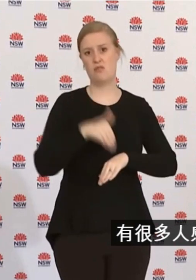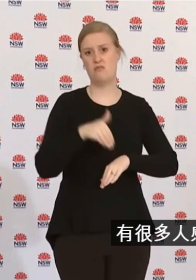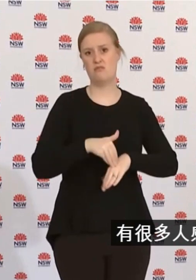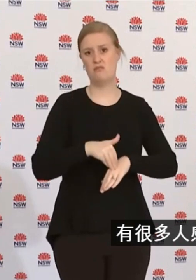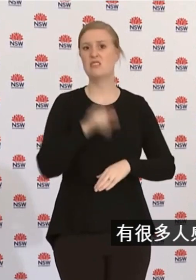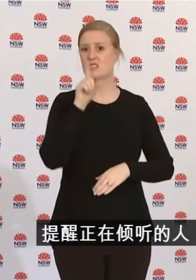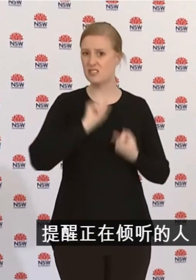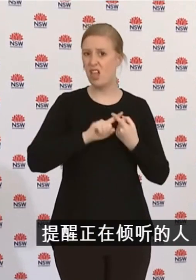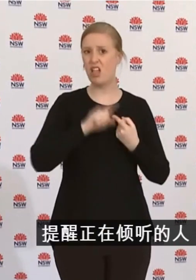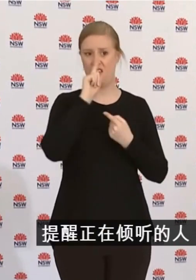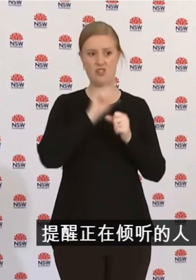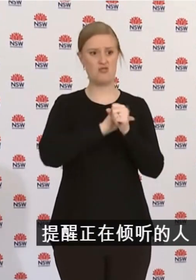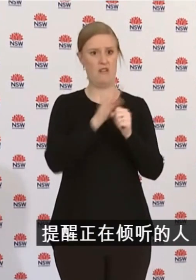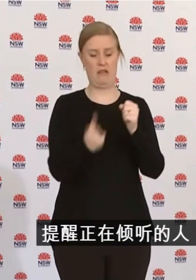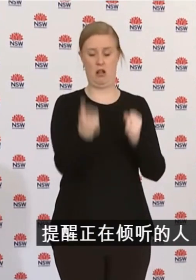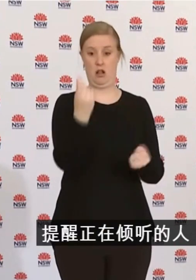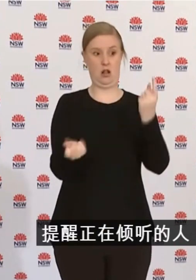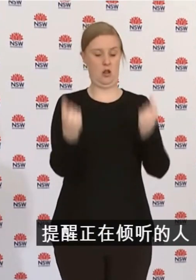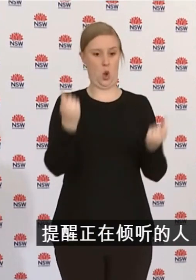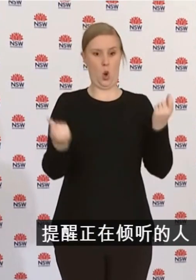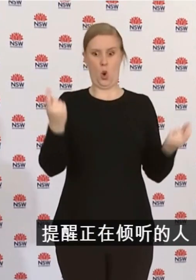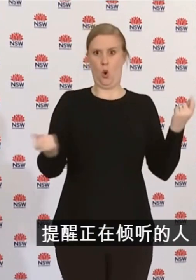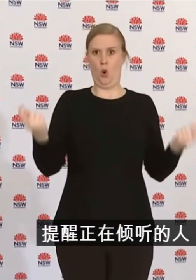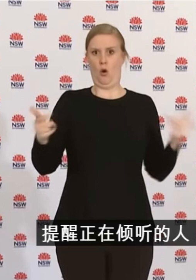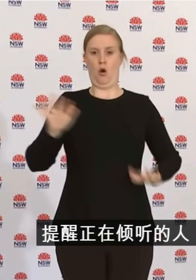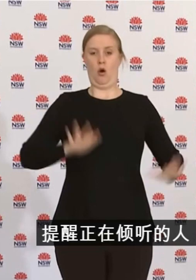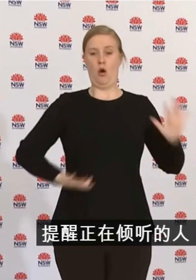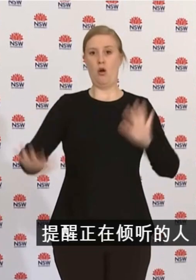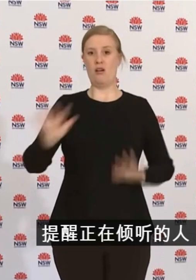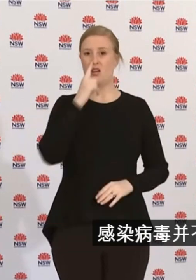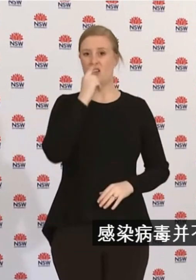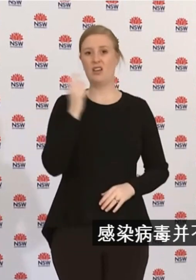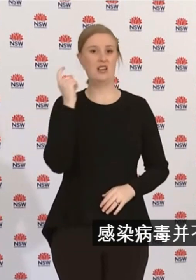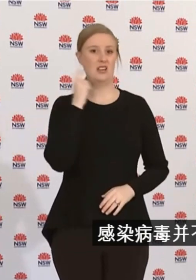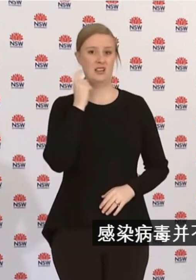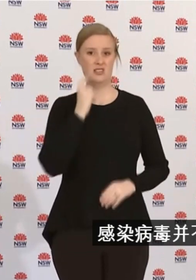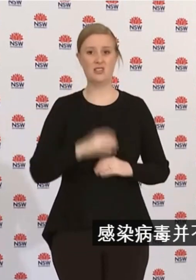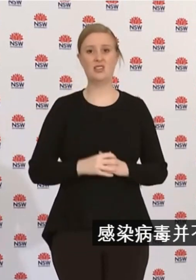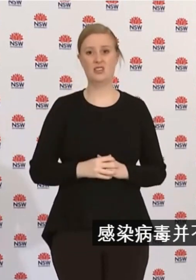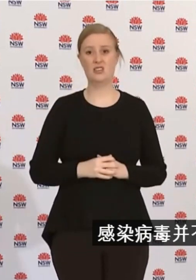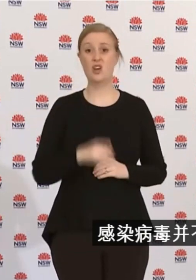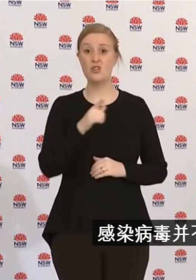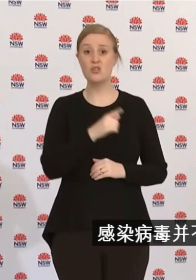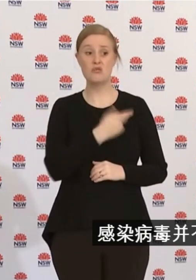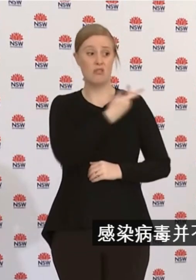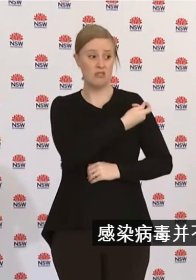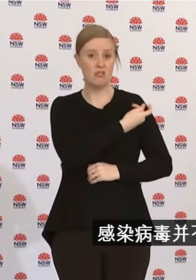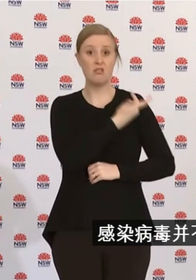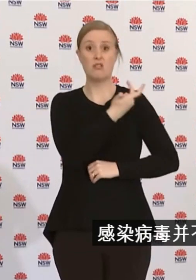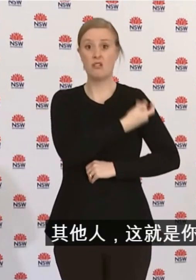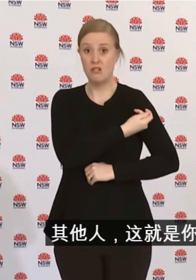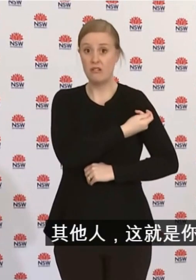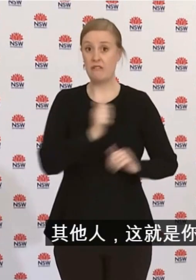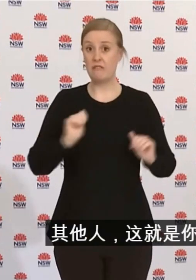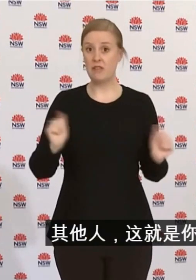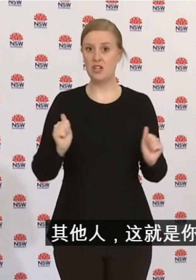virus. And I just want to remind people who are listening that being fully vaccinated doesn't stop you getting the virus and doesn't stop you transmitting